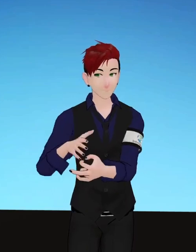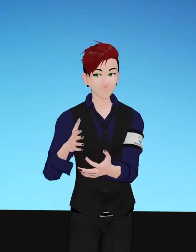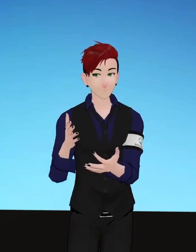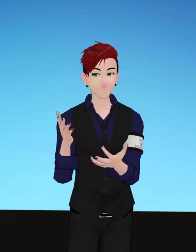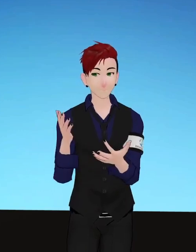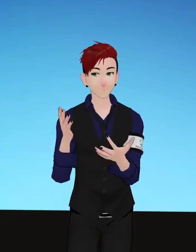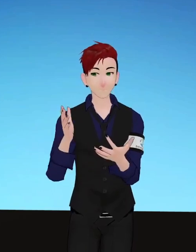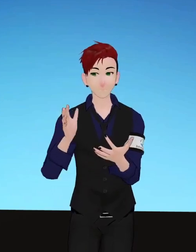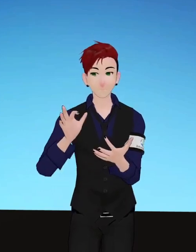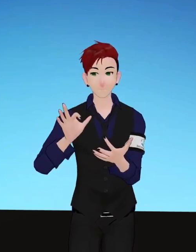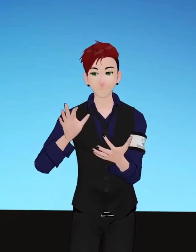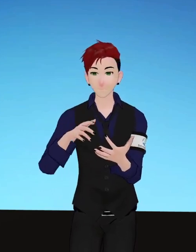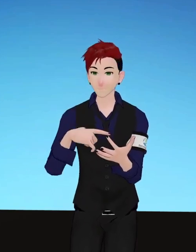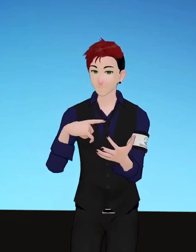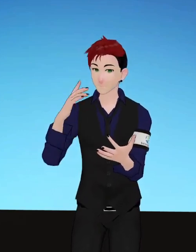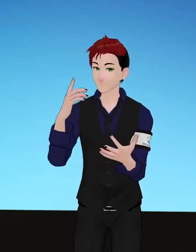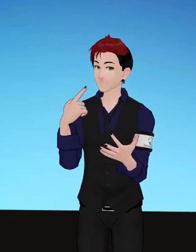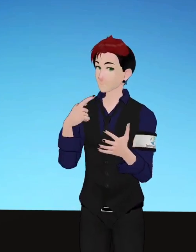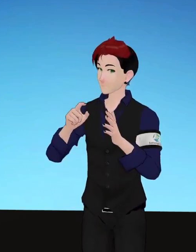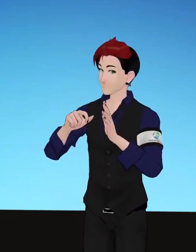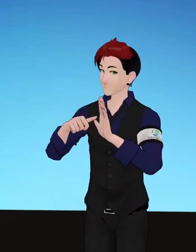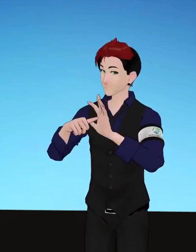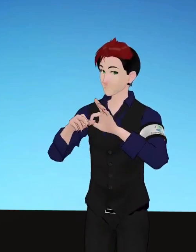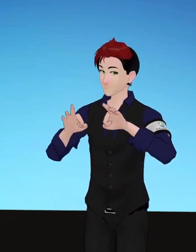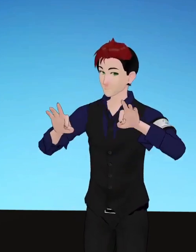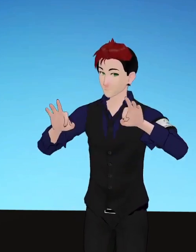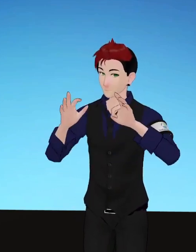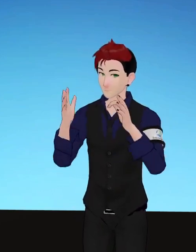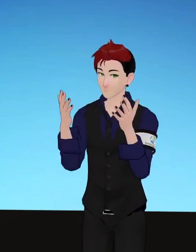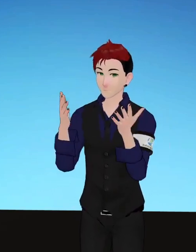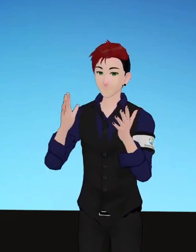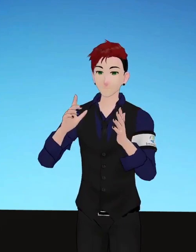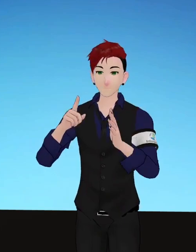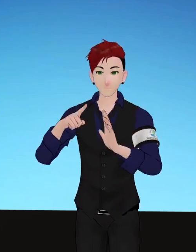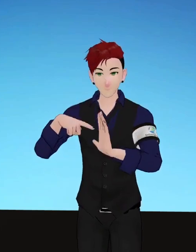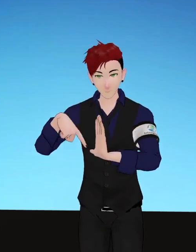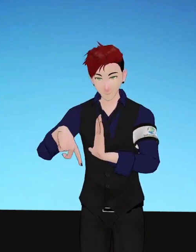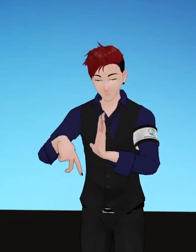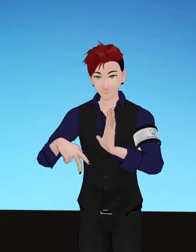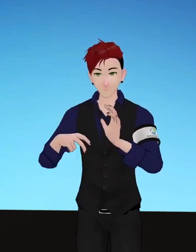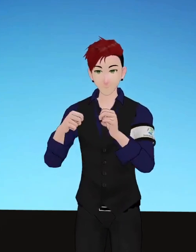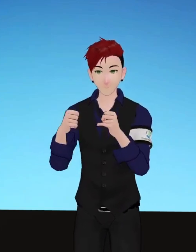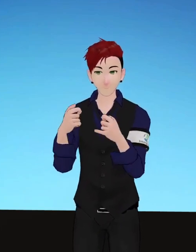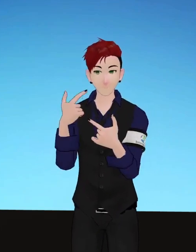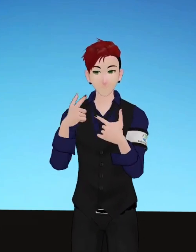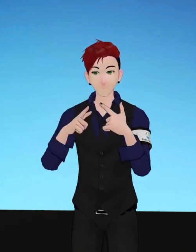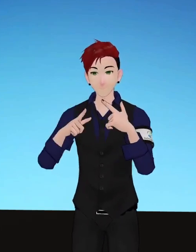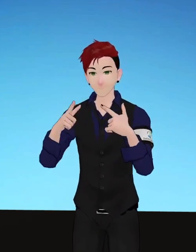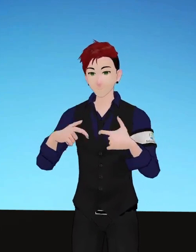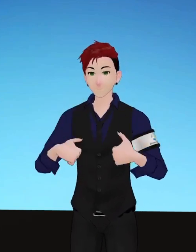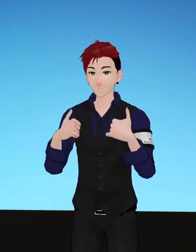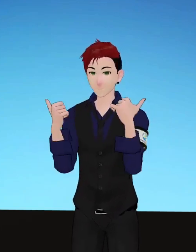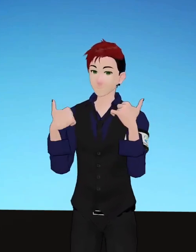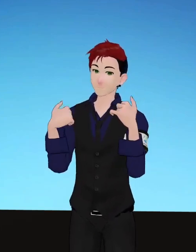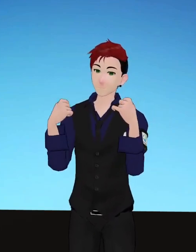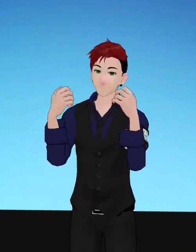So I would say like the big takeaway from that is just the richness of signing in real life. There's so much more to it.